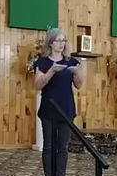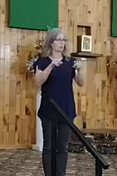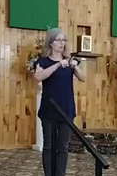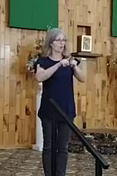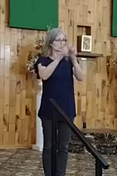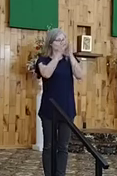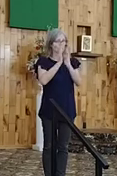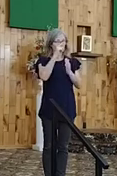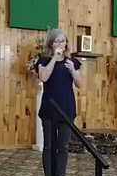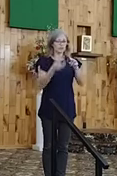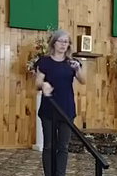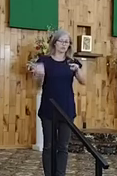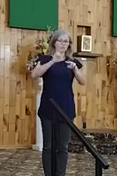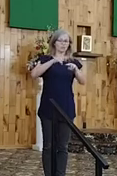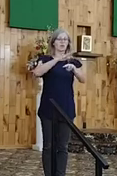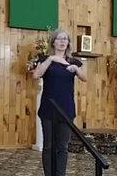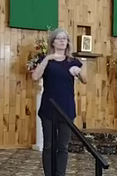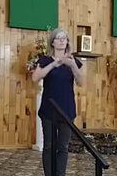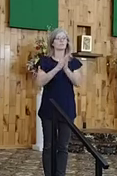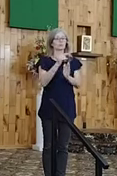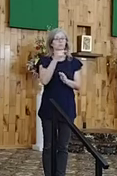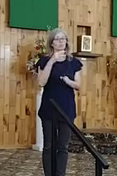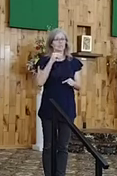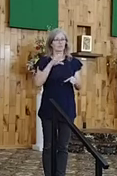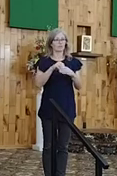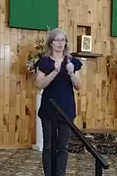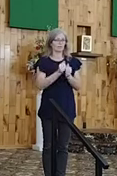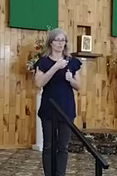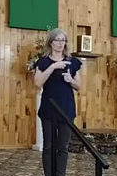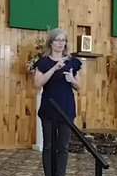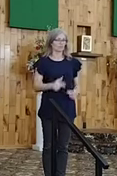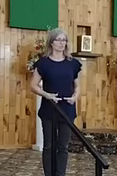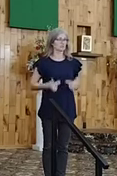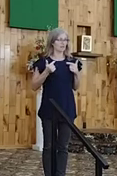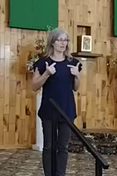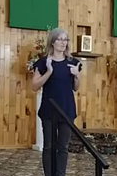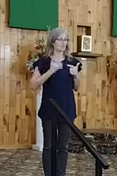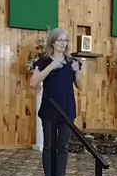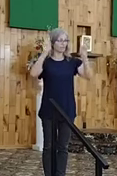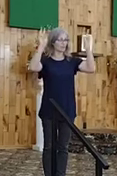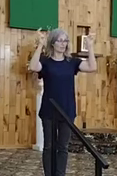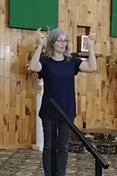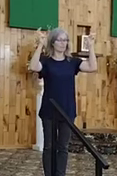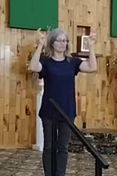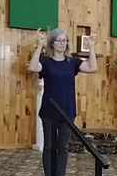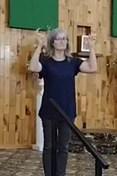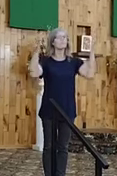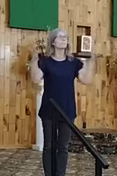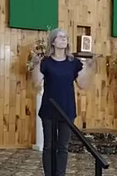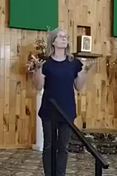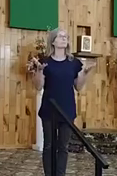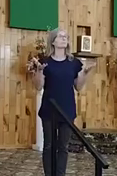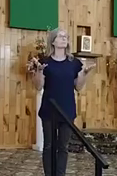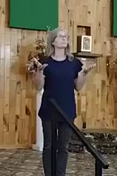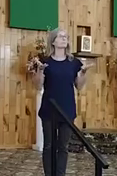pray for an increase in vocation to the priesthood and religious life. Our theme is